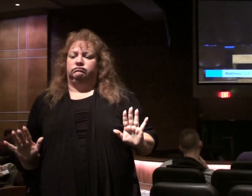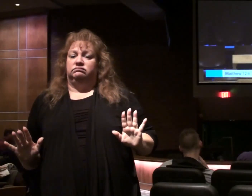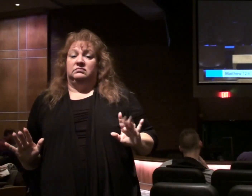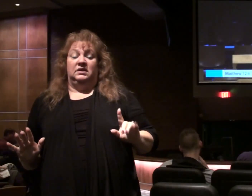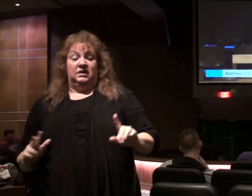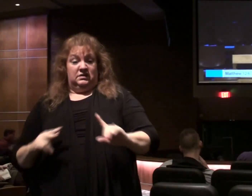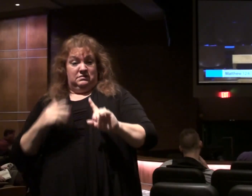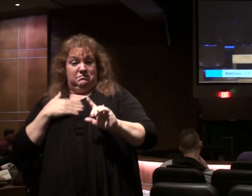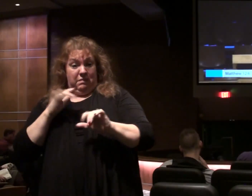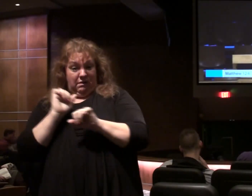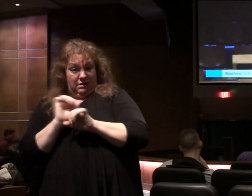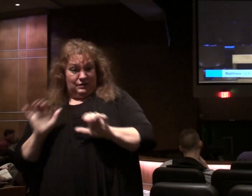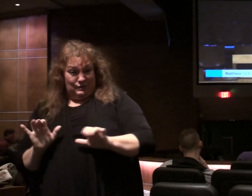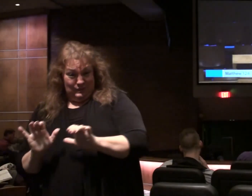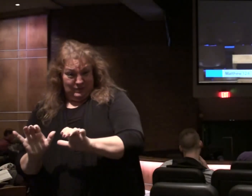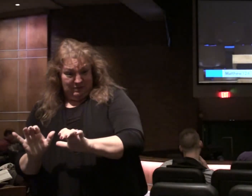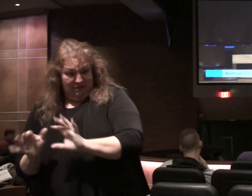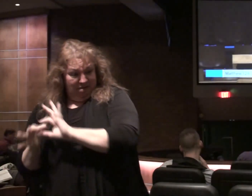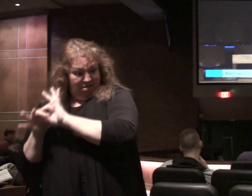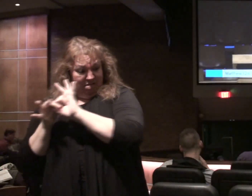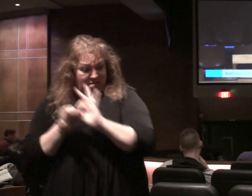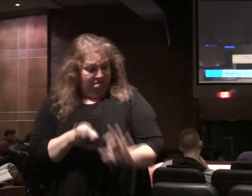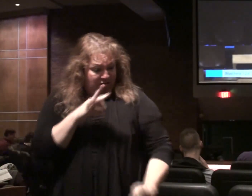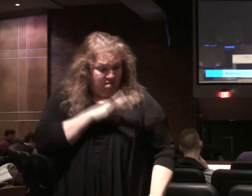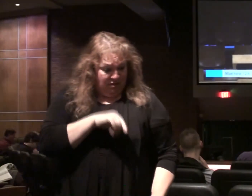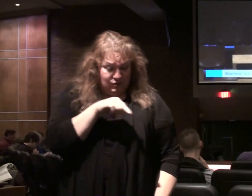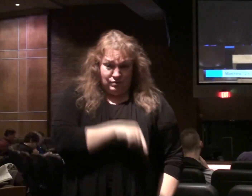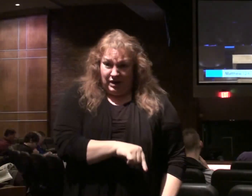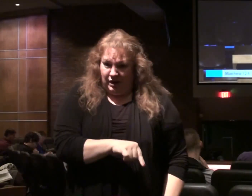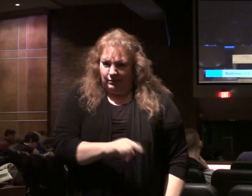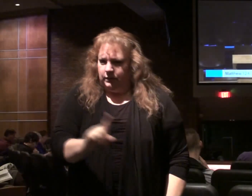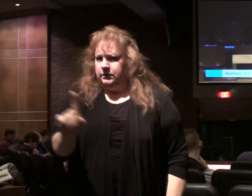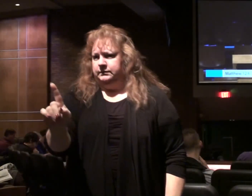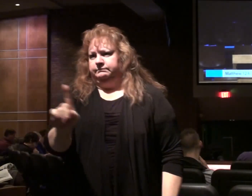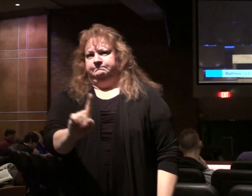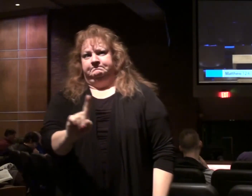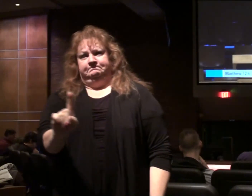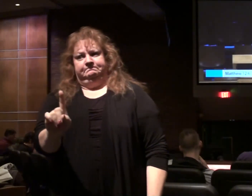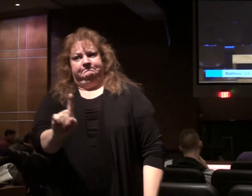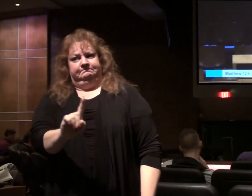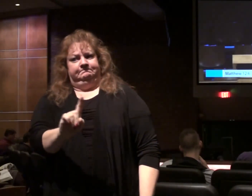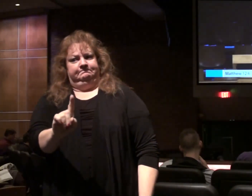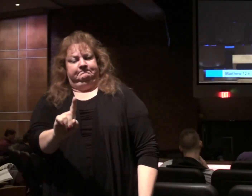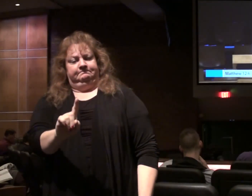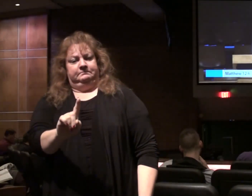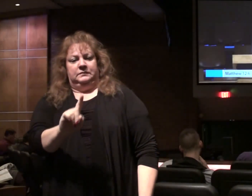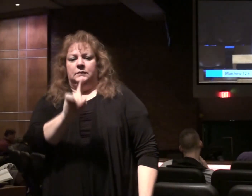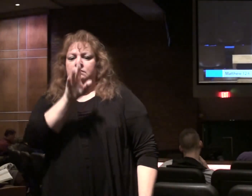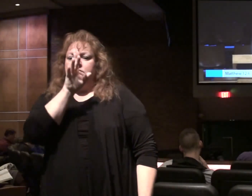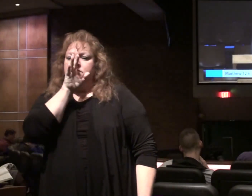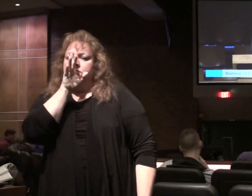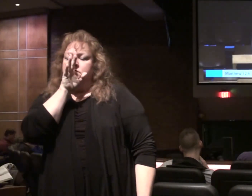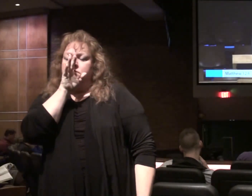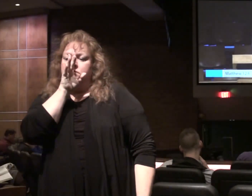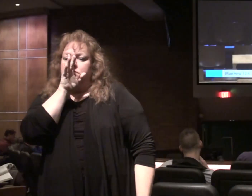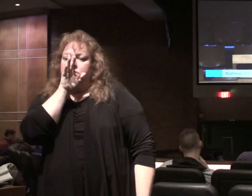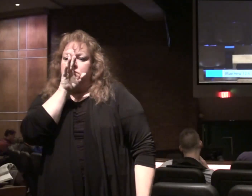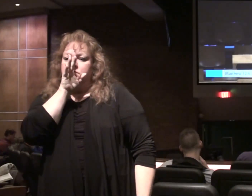"If you credit me and my works to the work of the devil." And he tells them they're speaking out